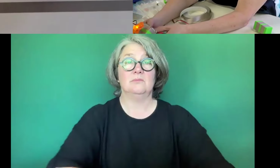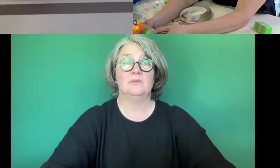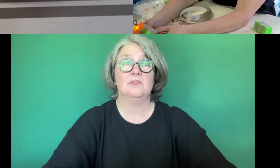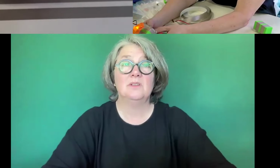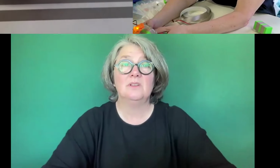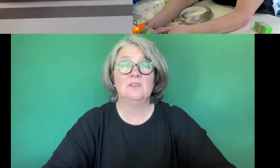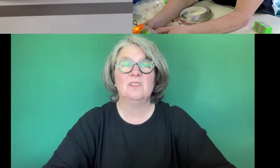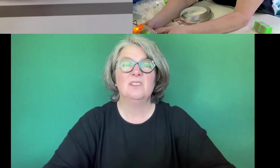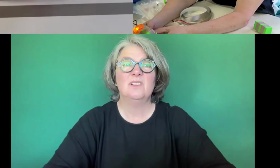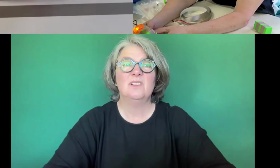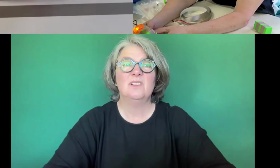So you can make flower gardens